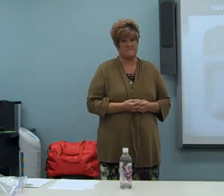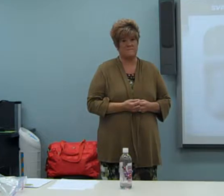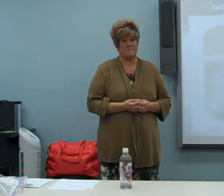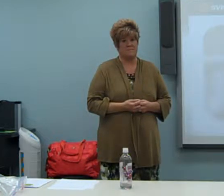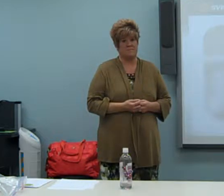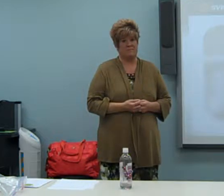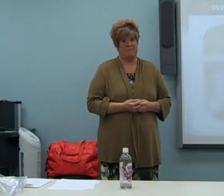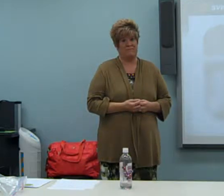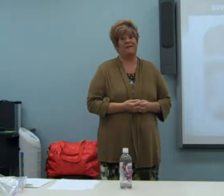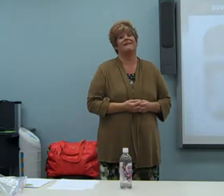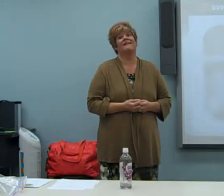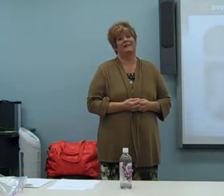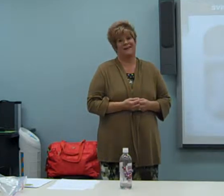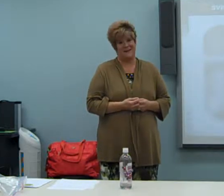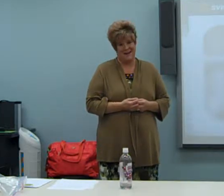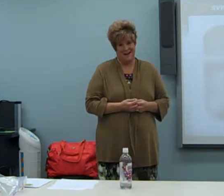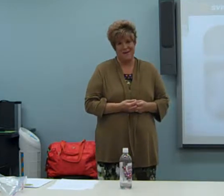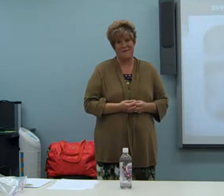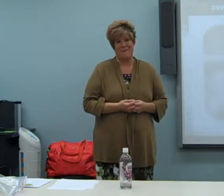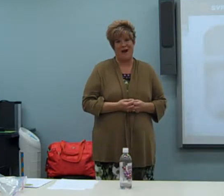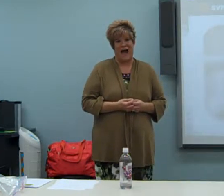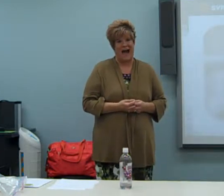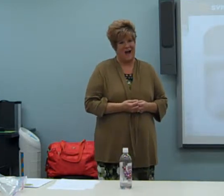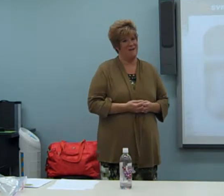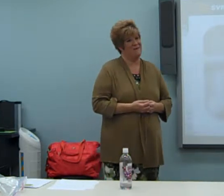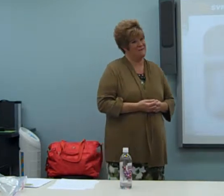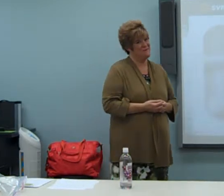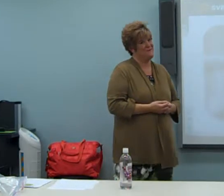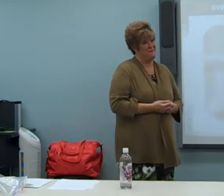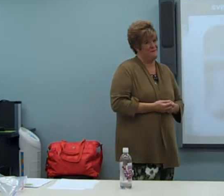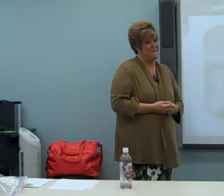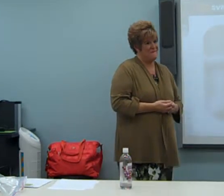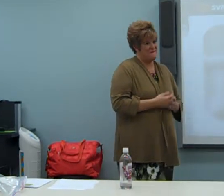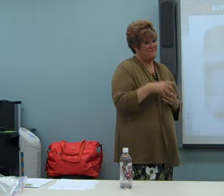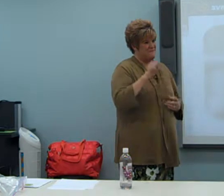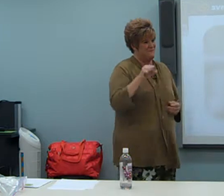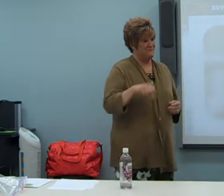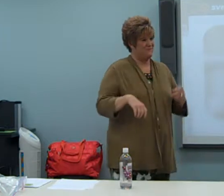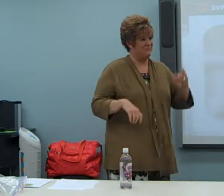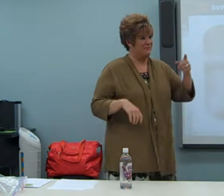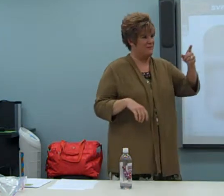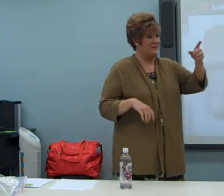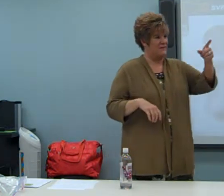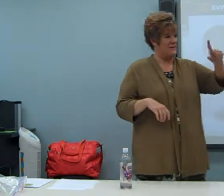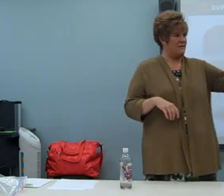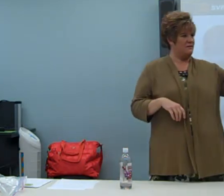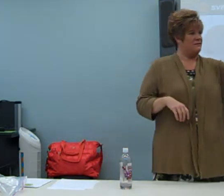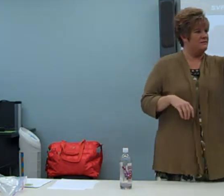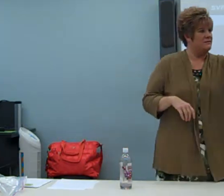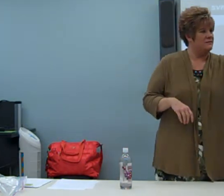I mean, just for one area and one country, wow. Yeah. Mm-hmm.